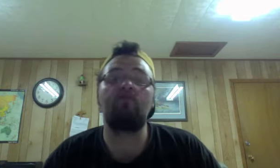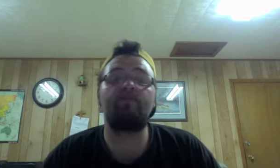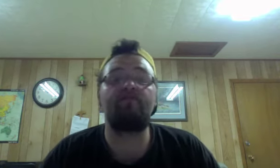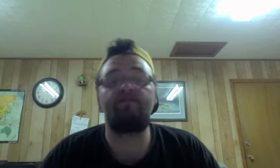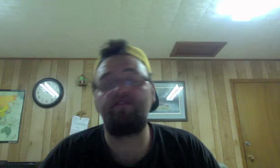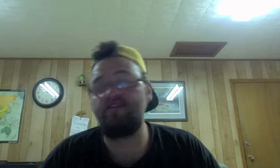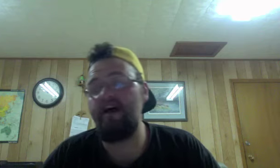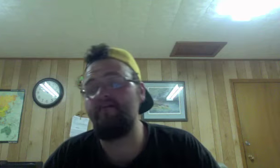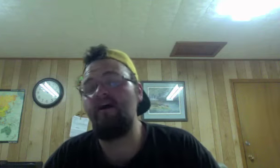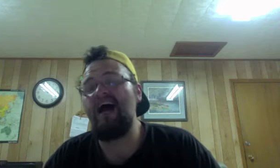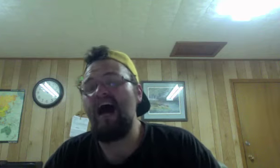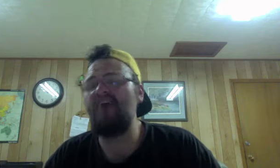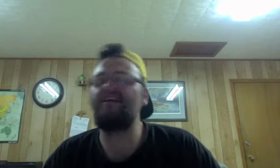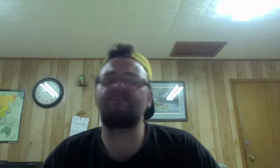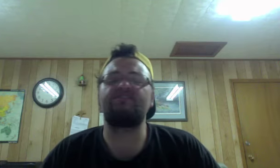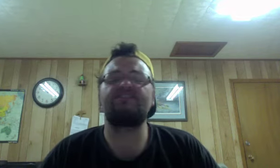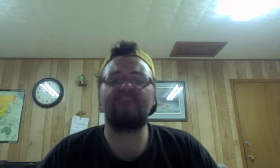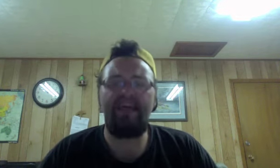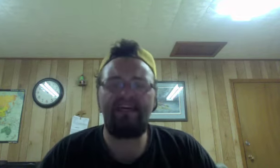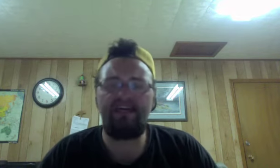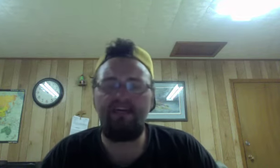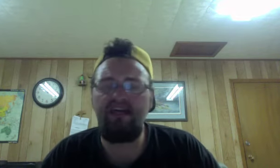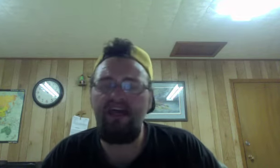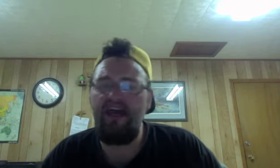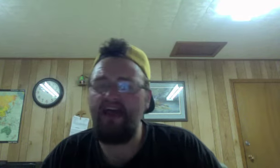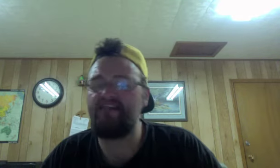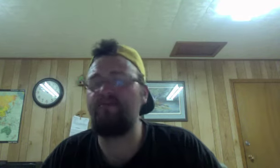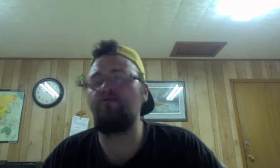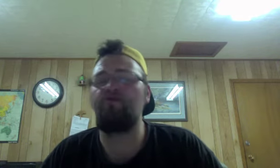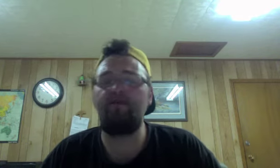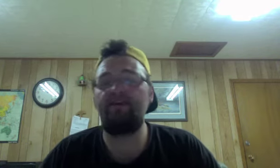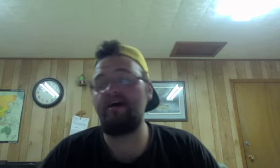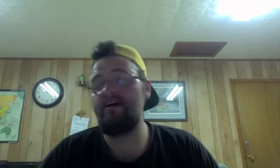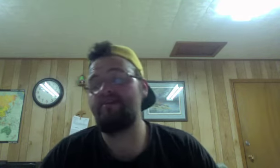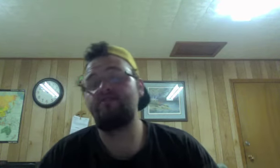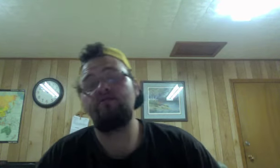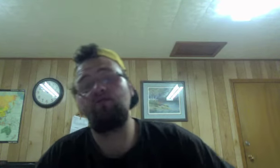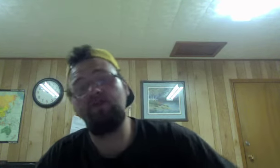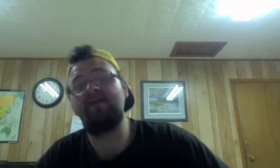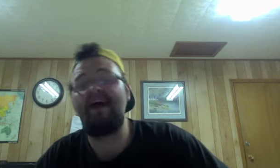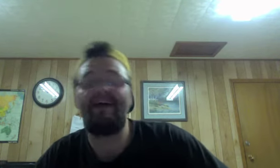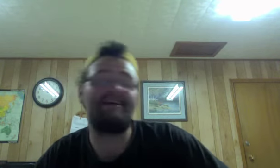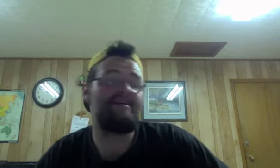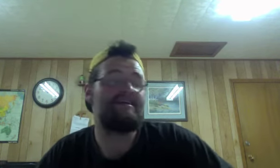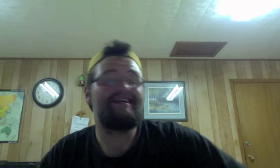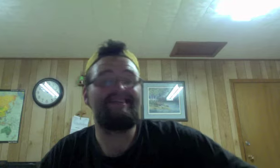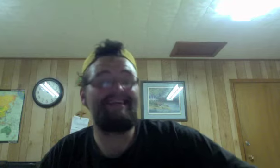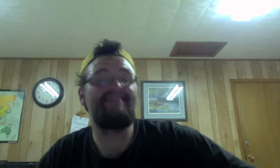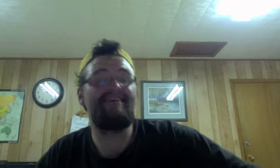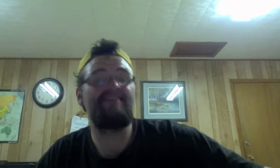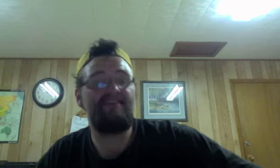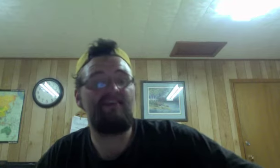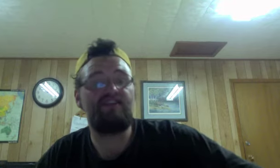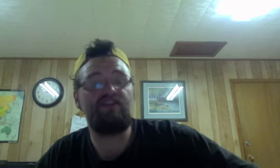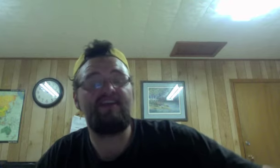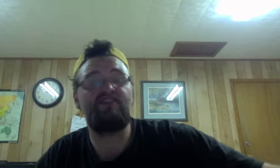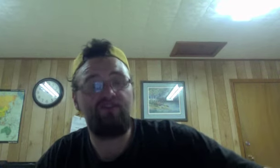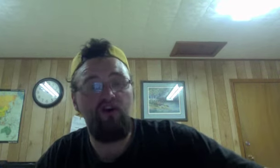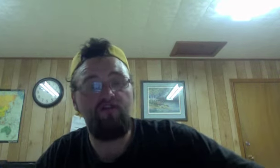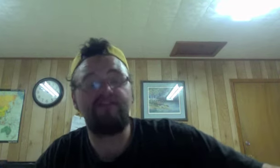before the first half I think that's a mistake and something will regret because Winnipeg did leak the league last year in turnovers and